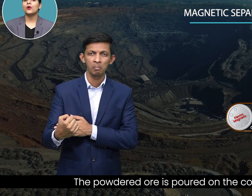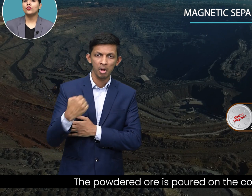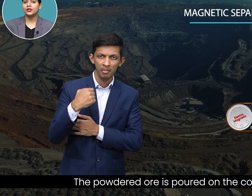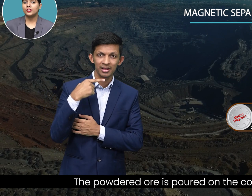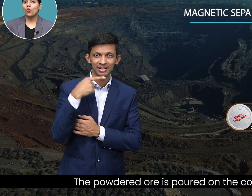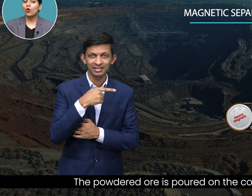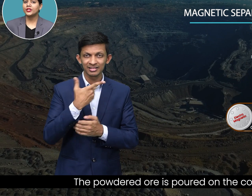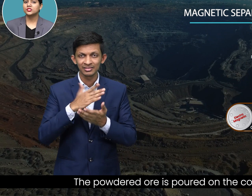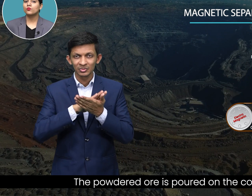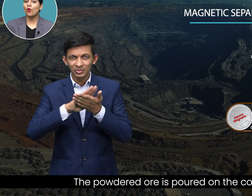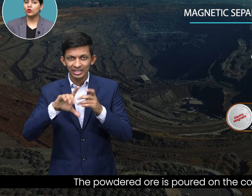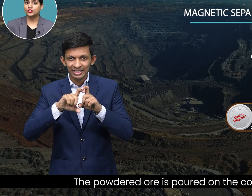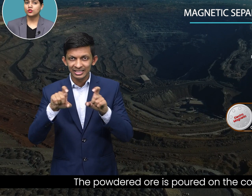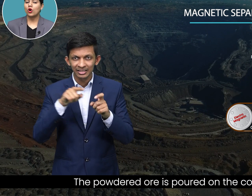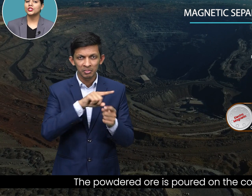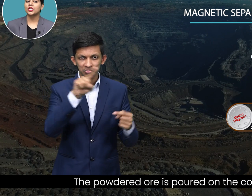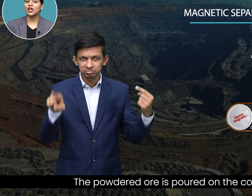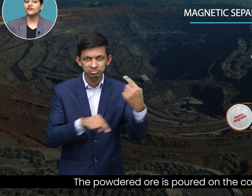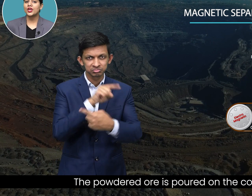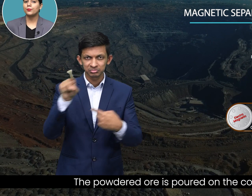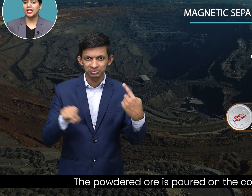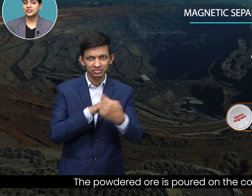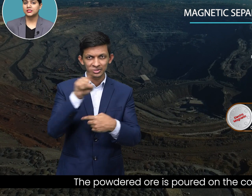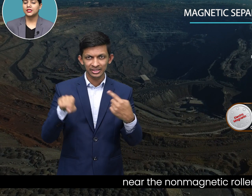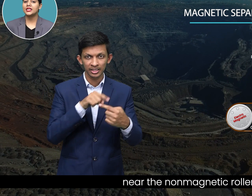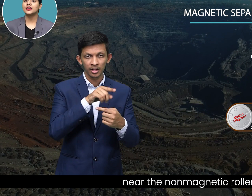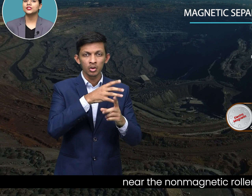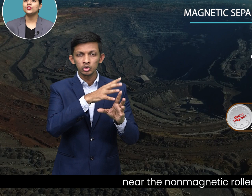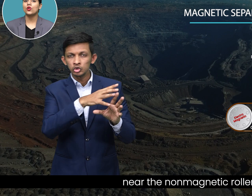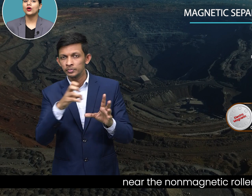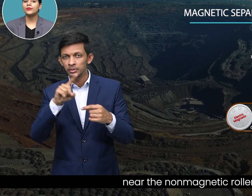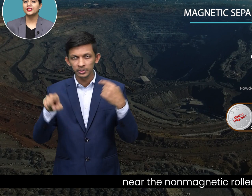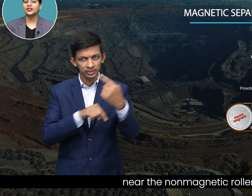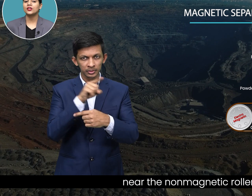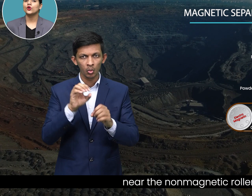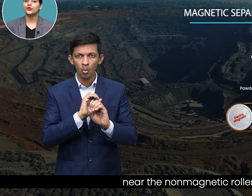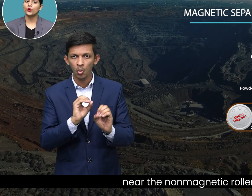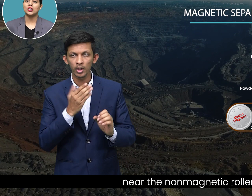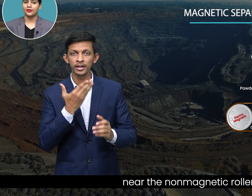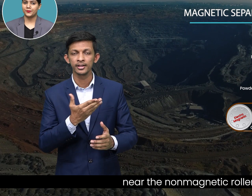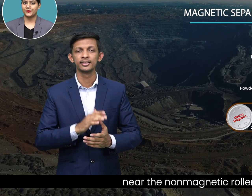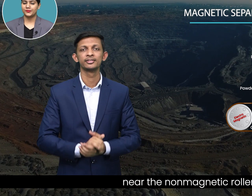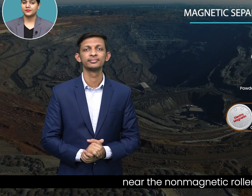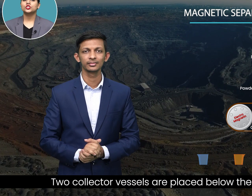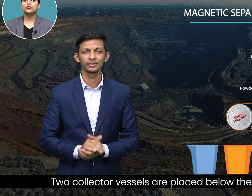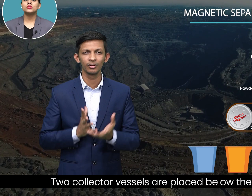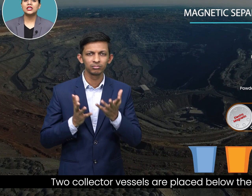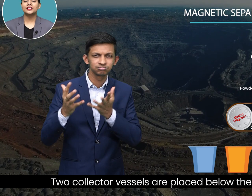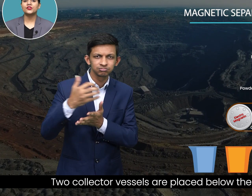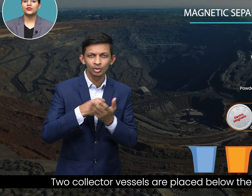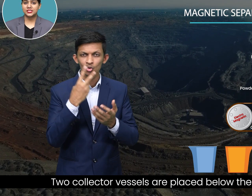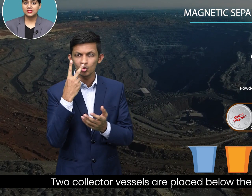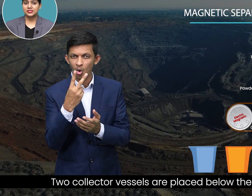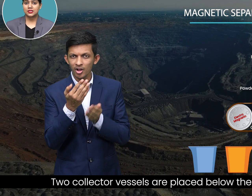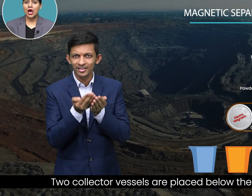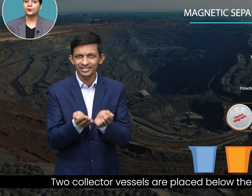The powdered ore is poured on the conveyor belt near the non-magnetic roller. Two